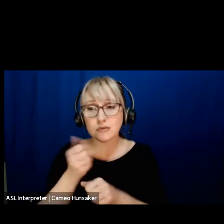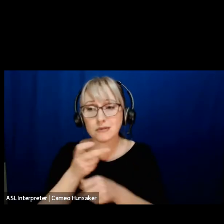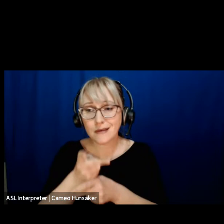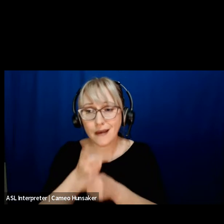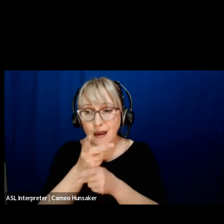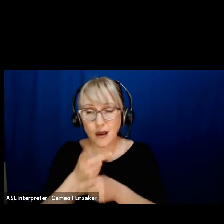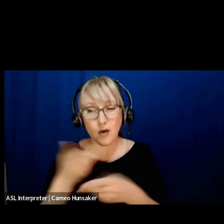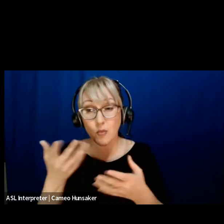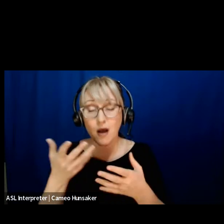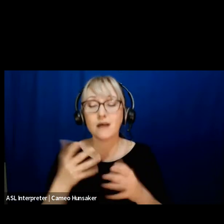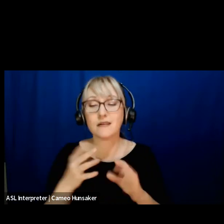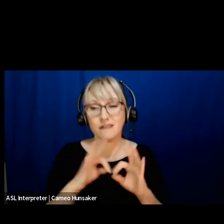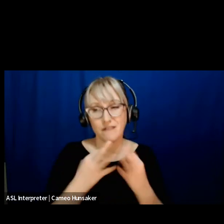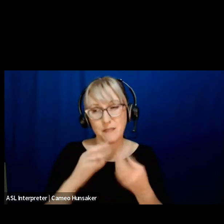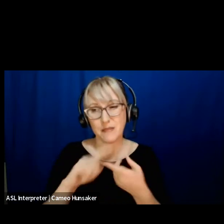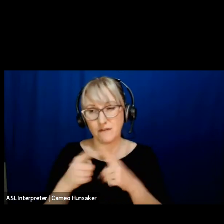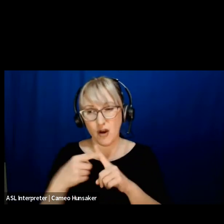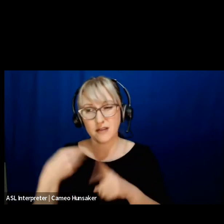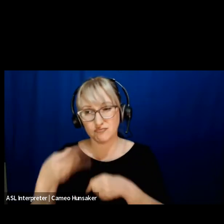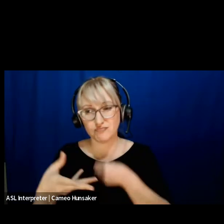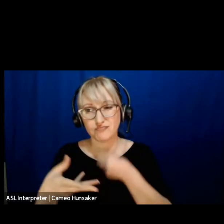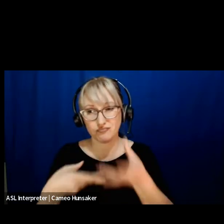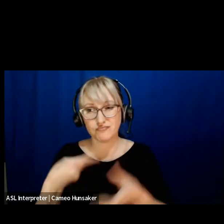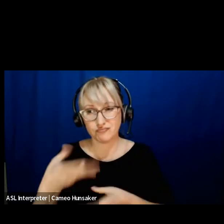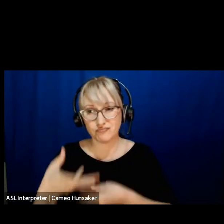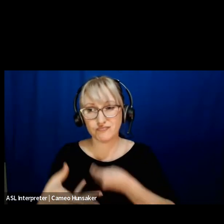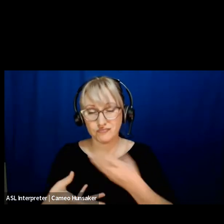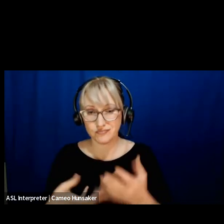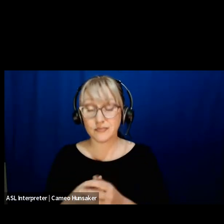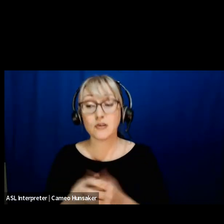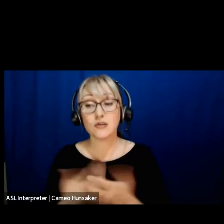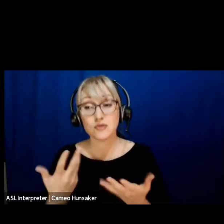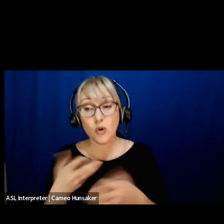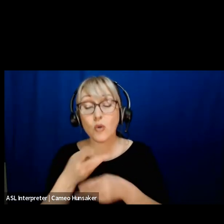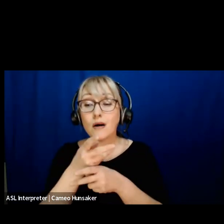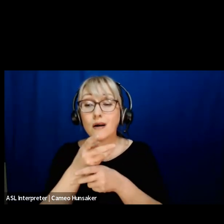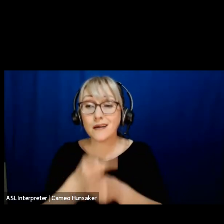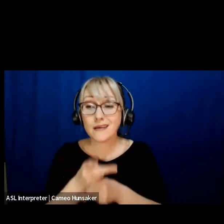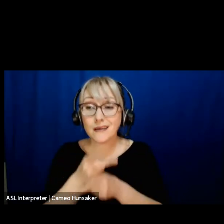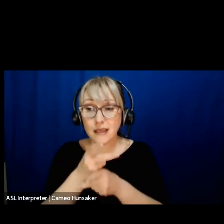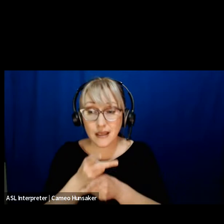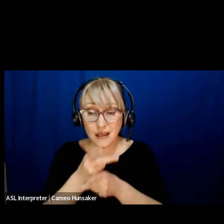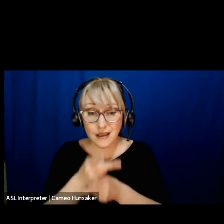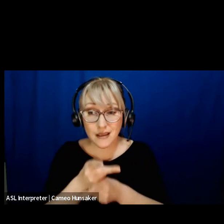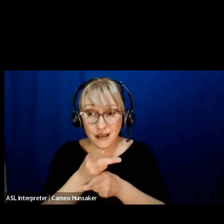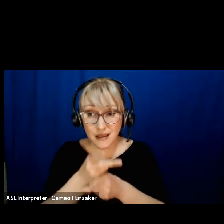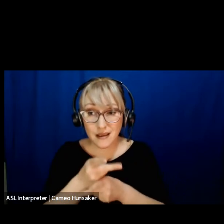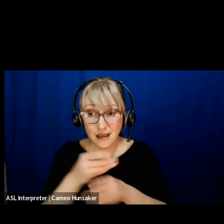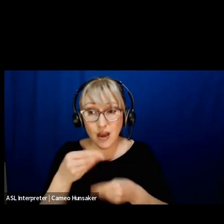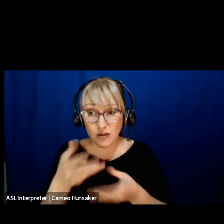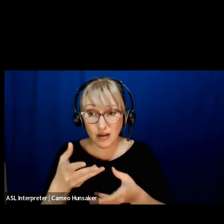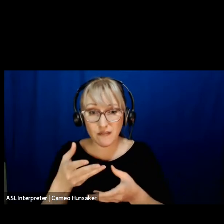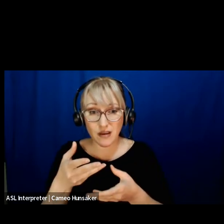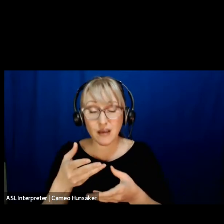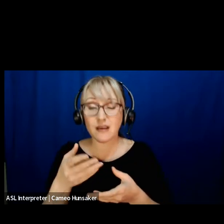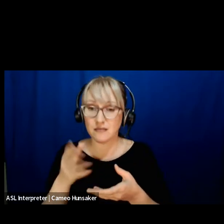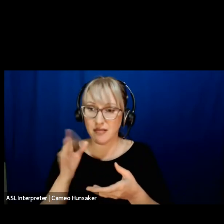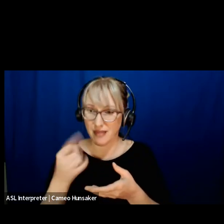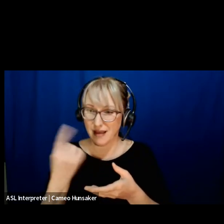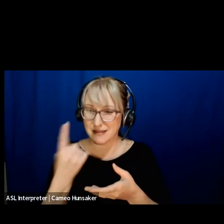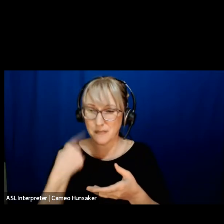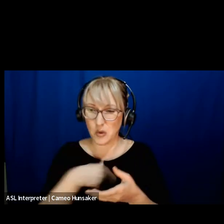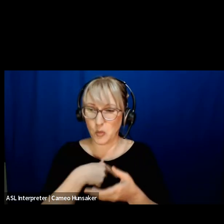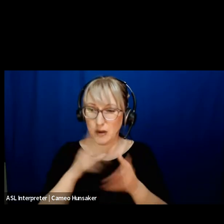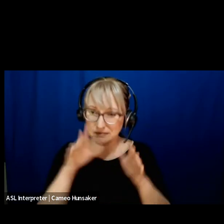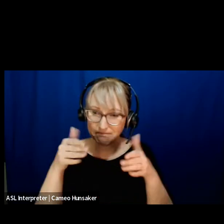friends. So caregiving is an area that we've been looking at as to, if you're receiving professional caregiving,